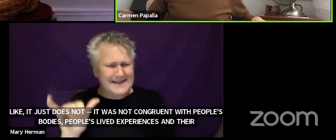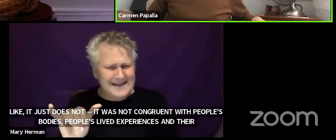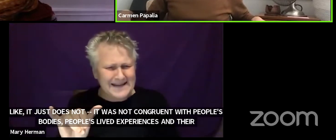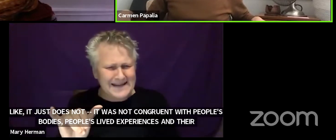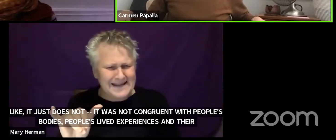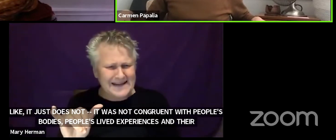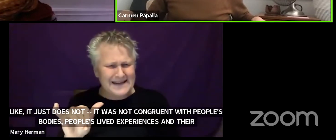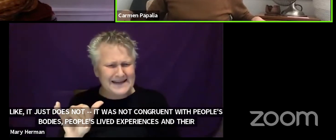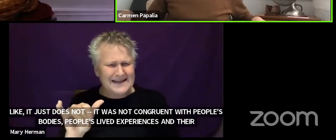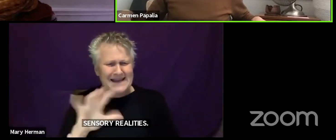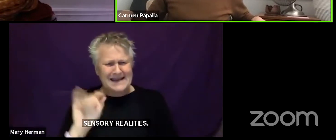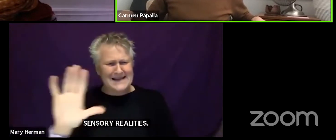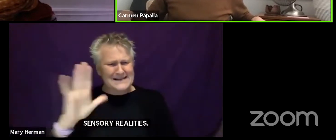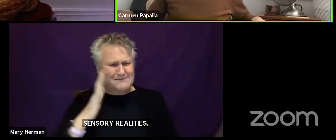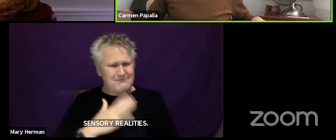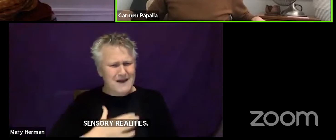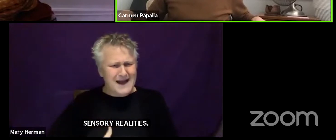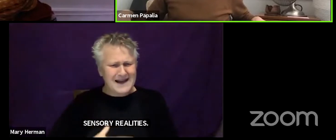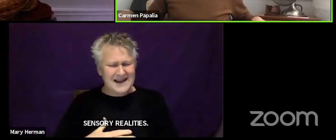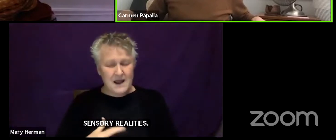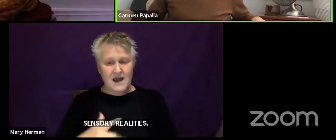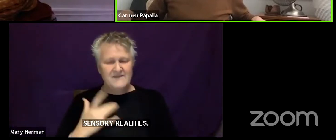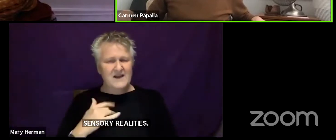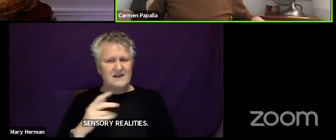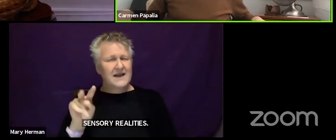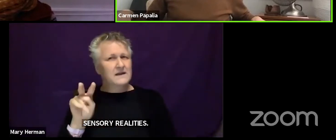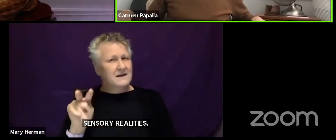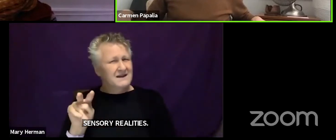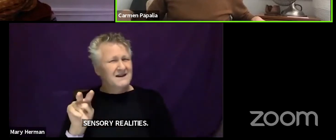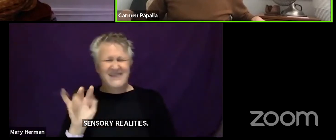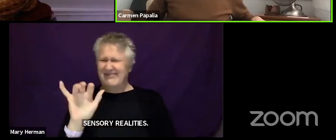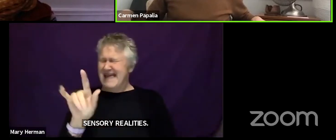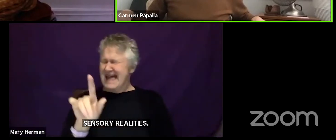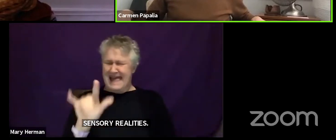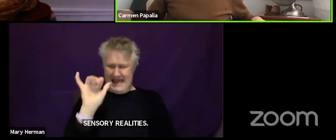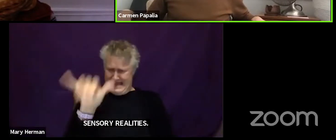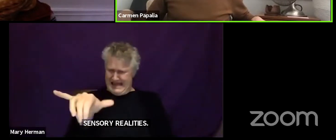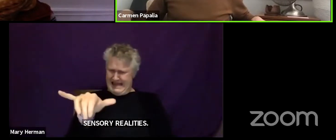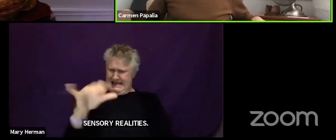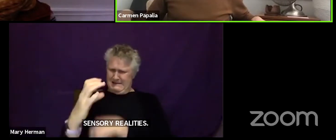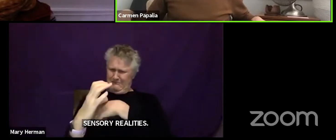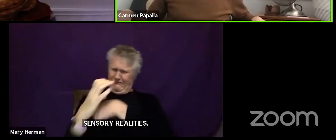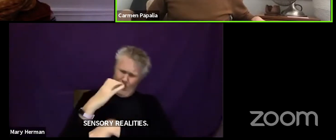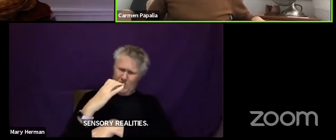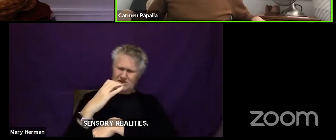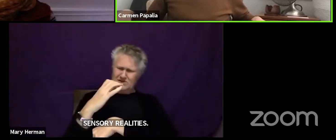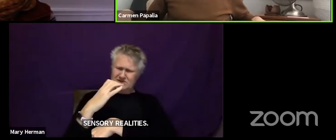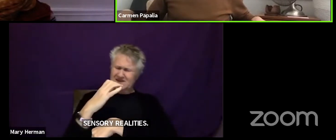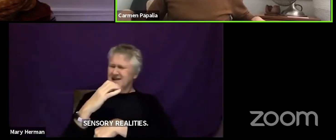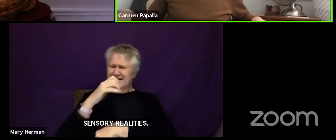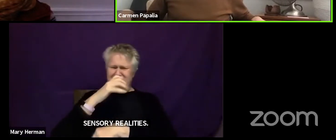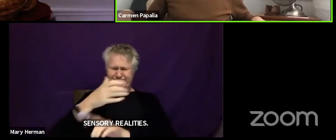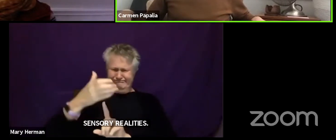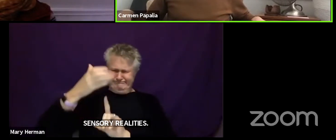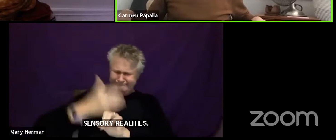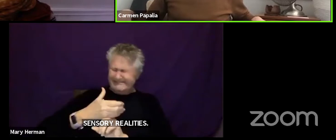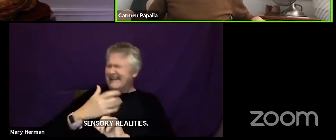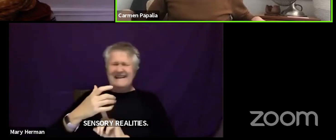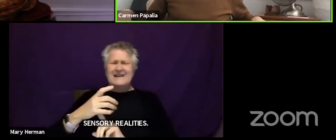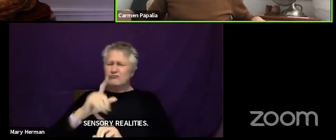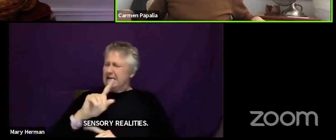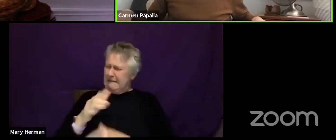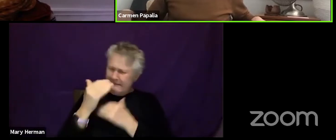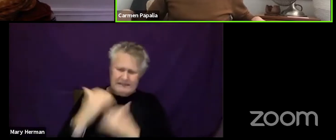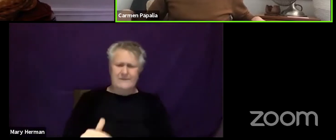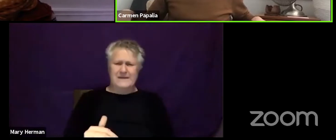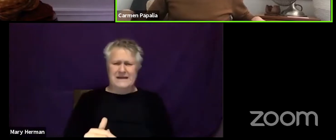I felt that was really limiting. And I feel like, the more I was like, when I